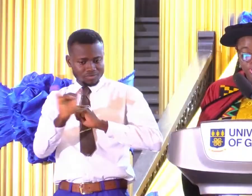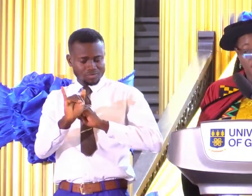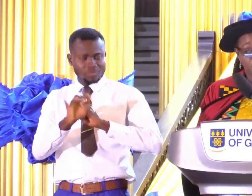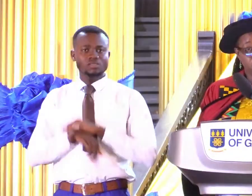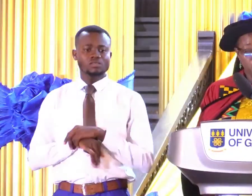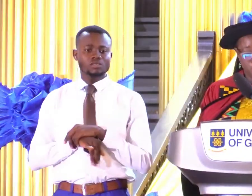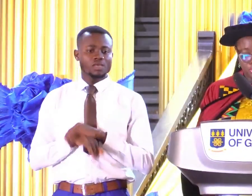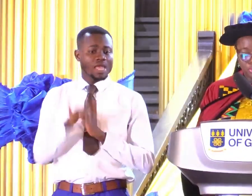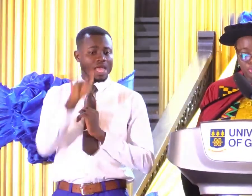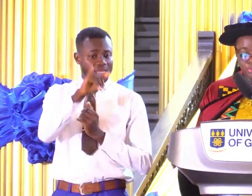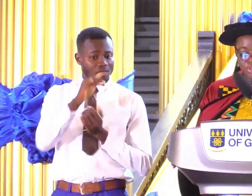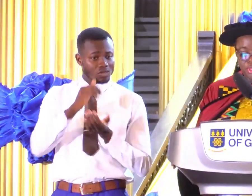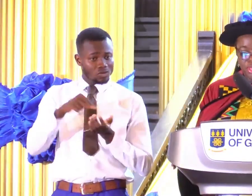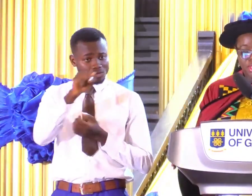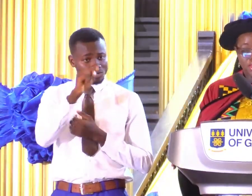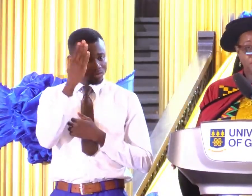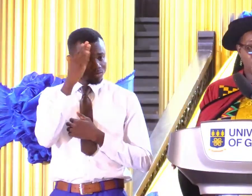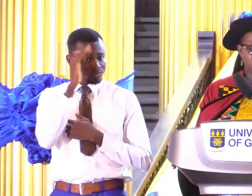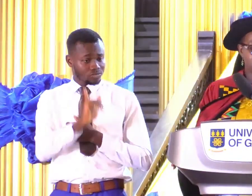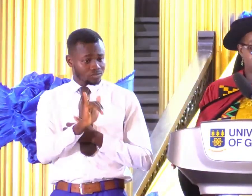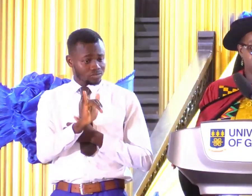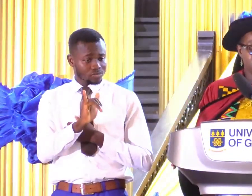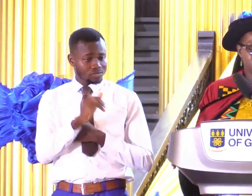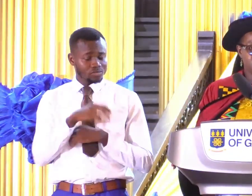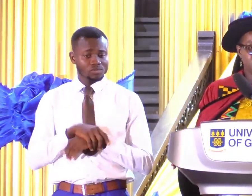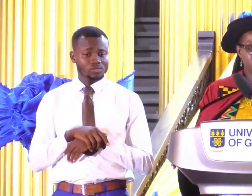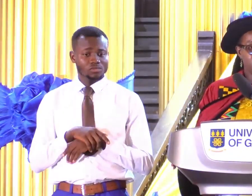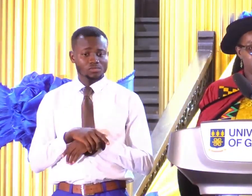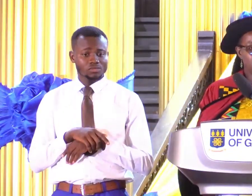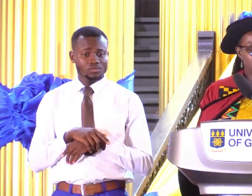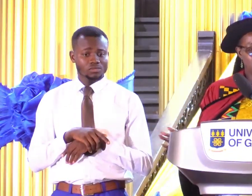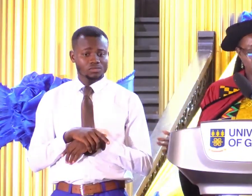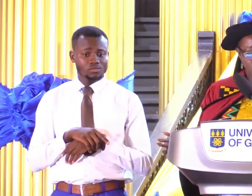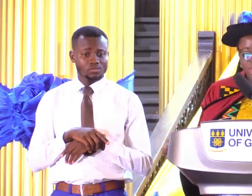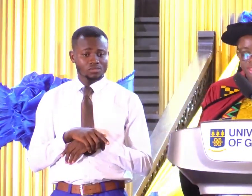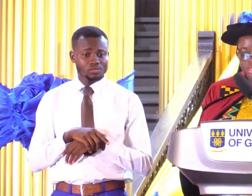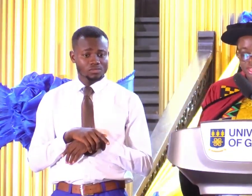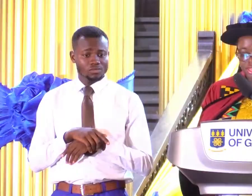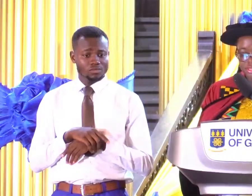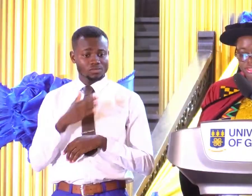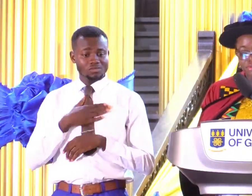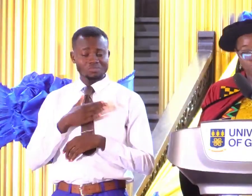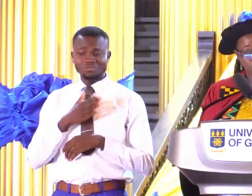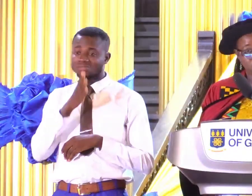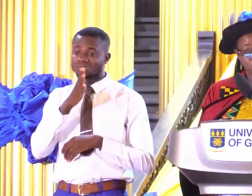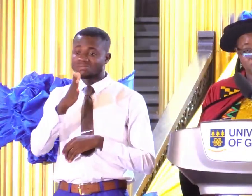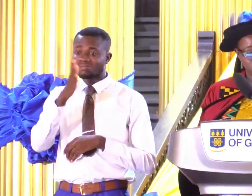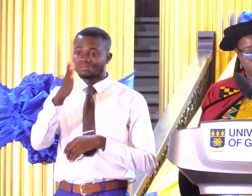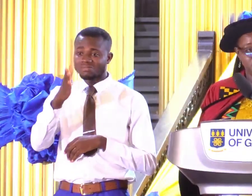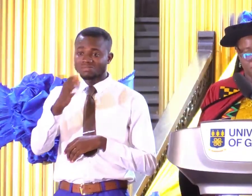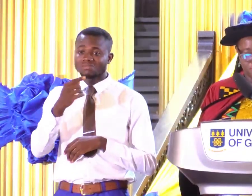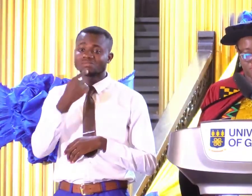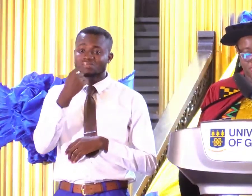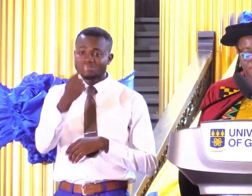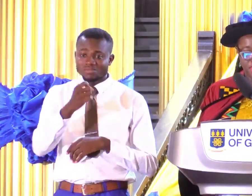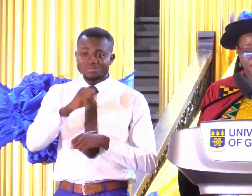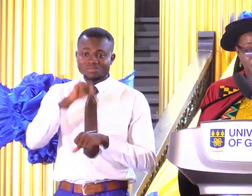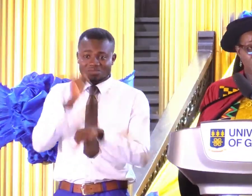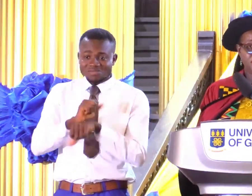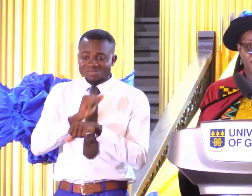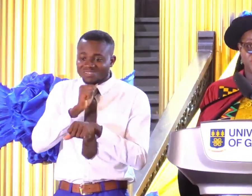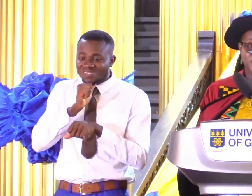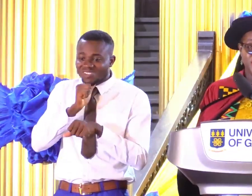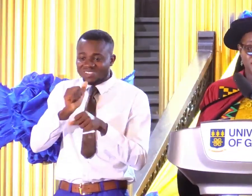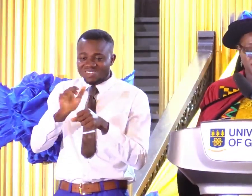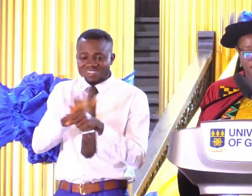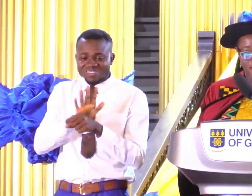We now know that my grandmother says it works is not enough, and